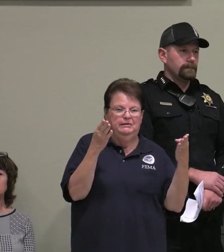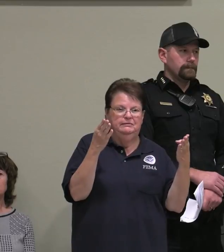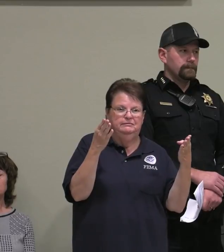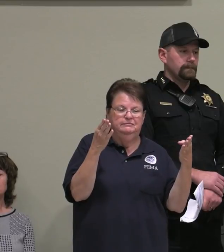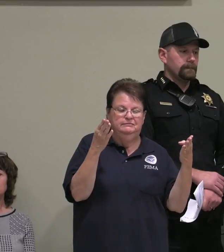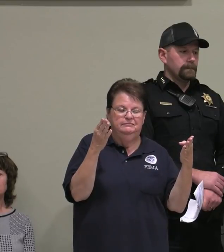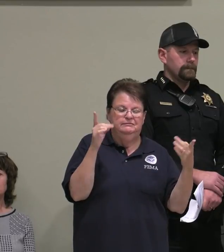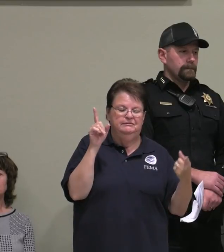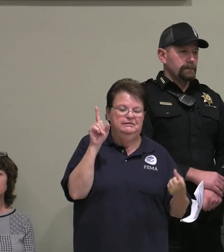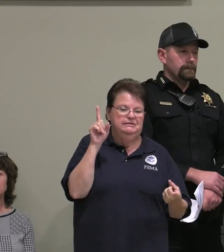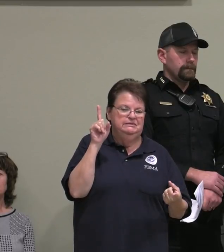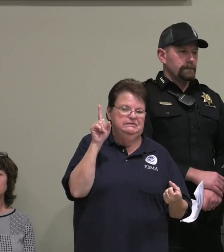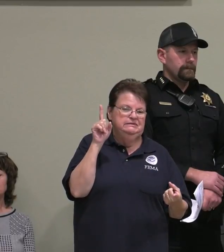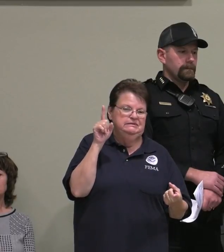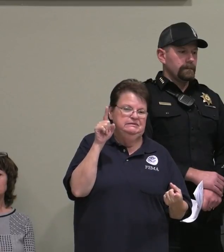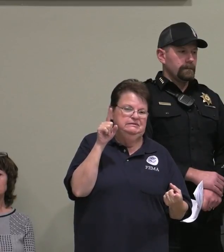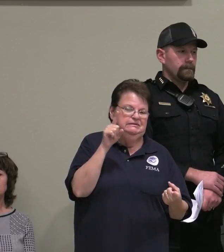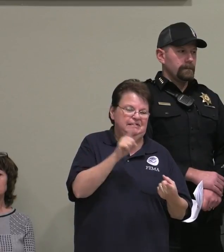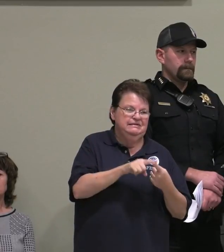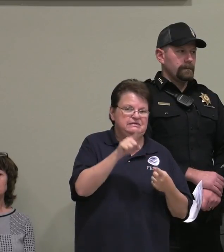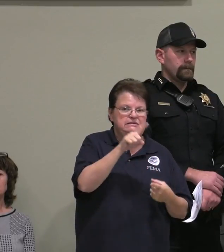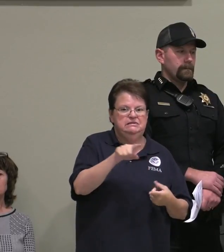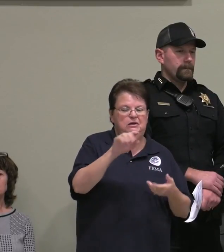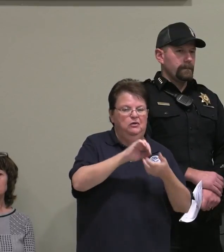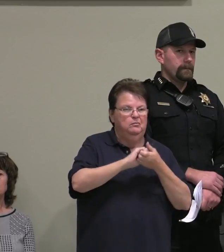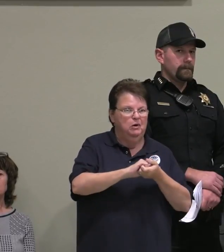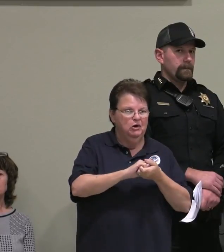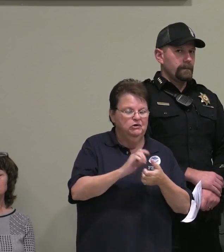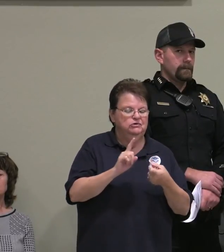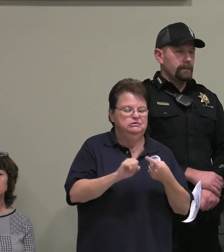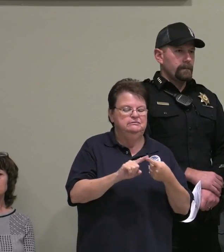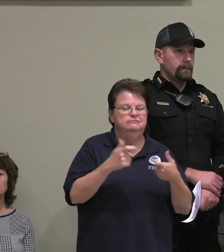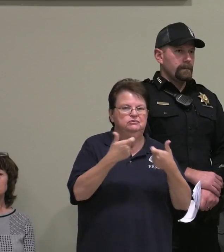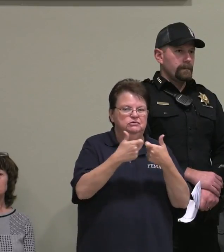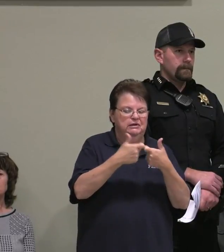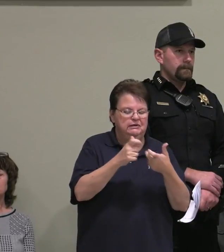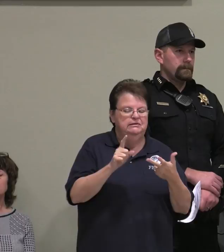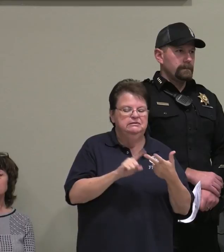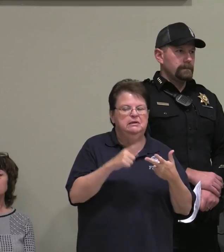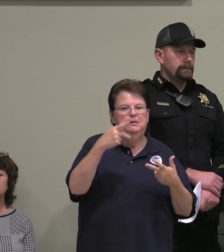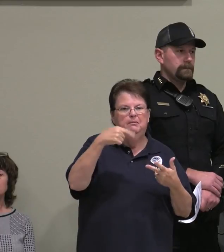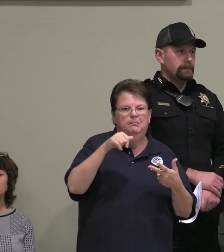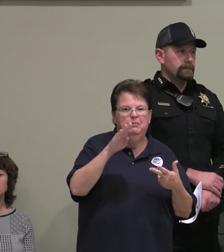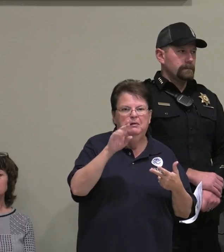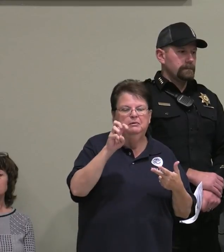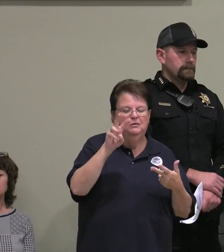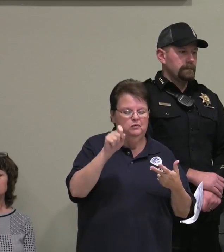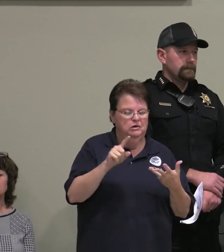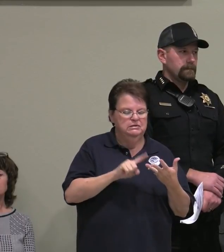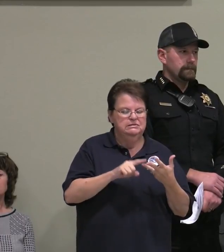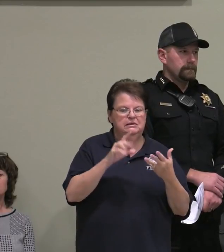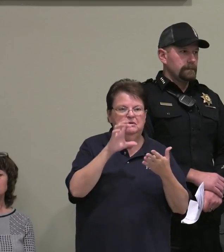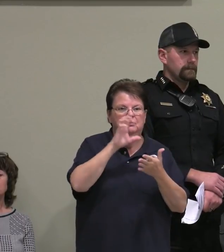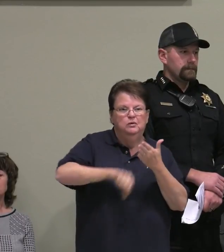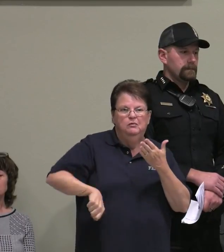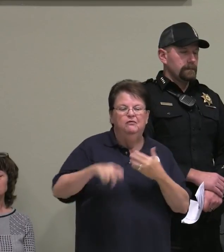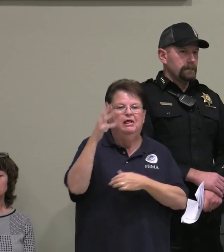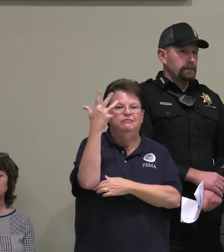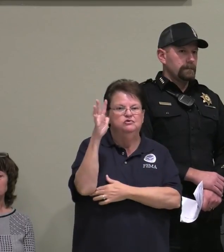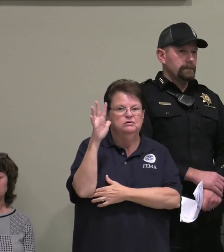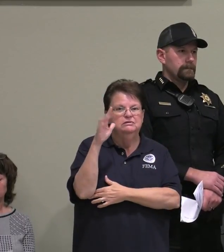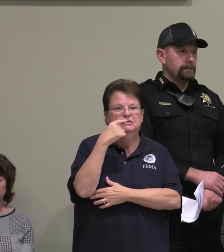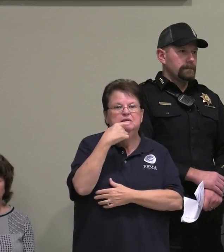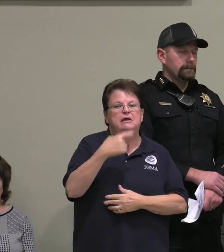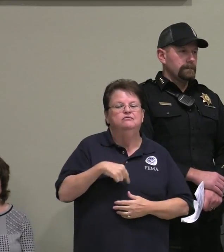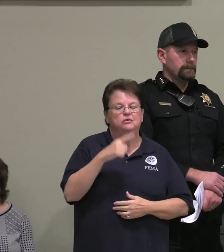until our stakeholder partners, the utility companies, Public Works, the people who remove trees, tell us that they